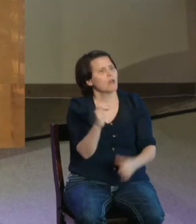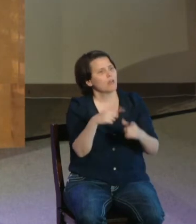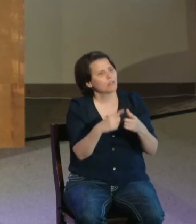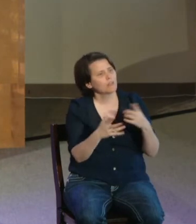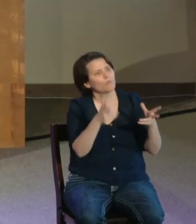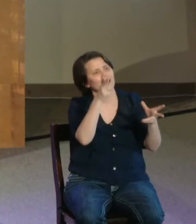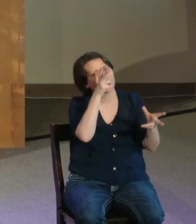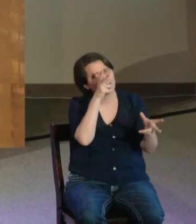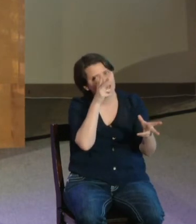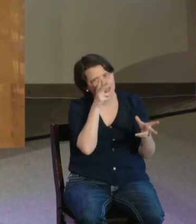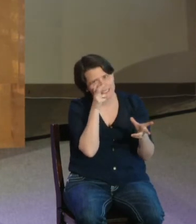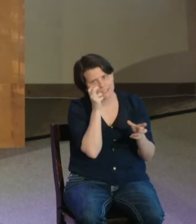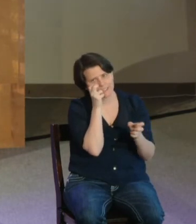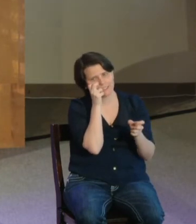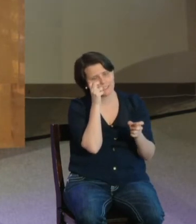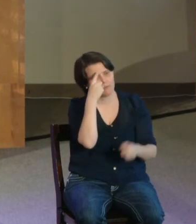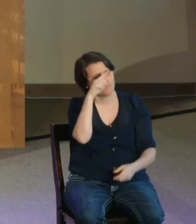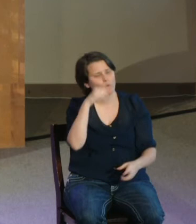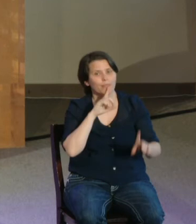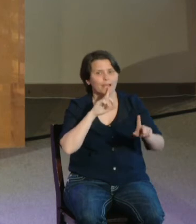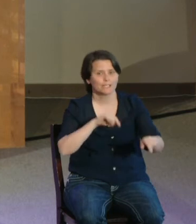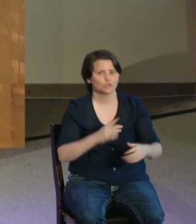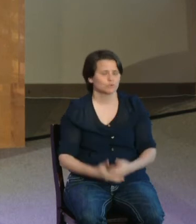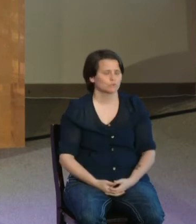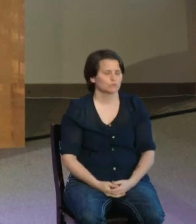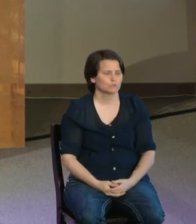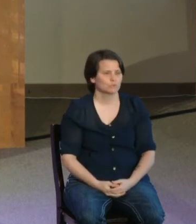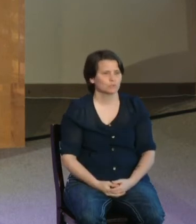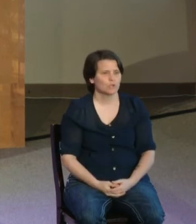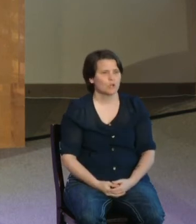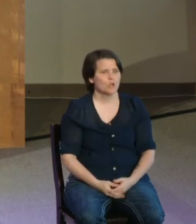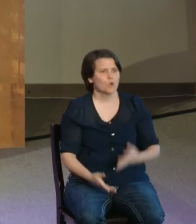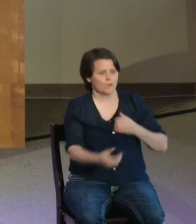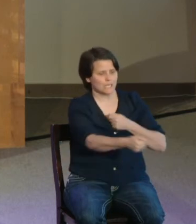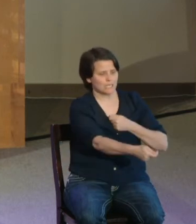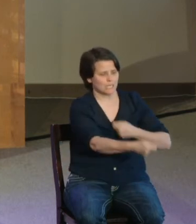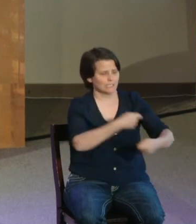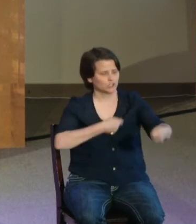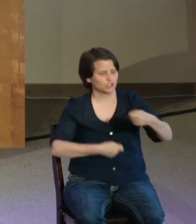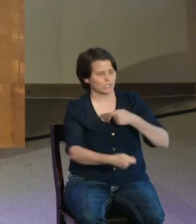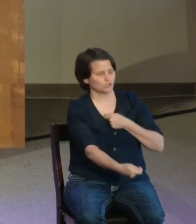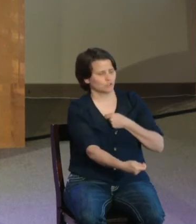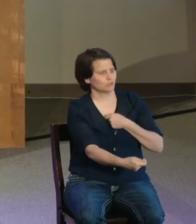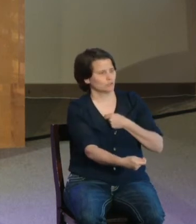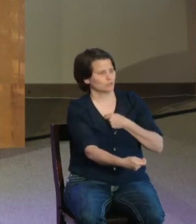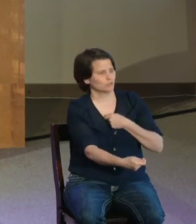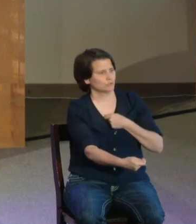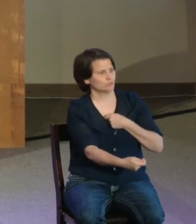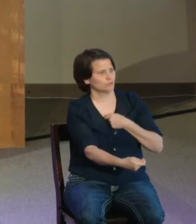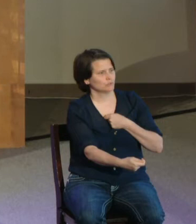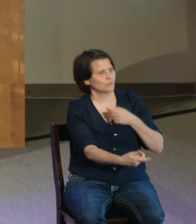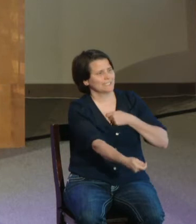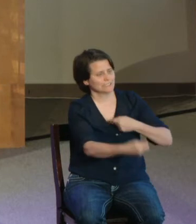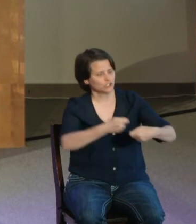the answers that are given. We put ourselves in their shoes for a moment as they share